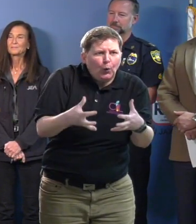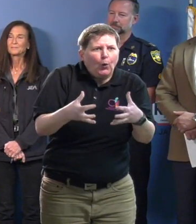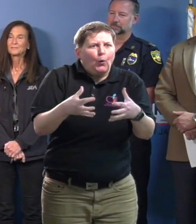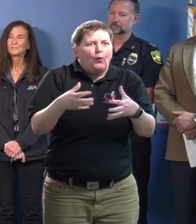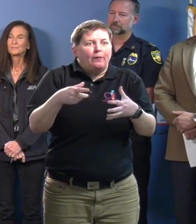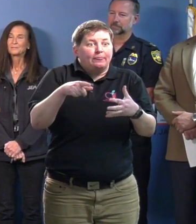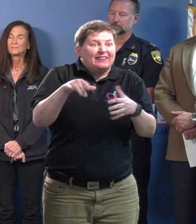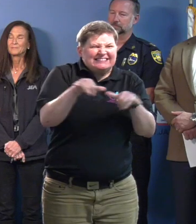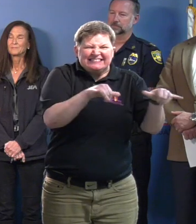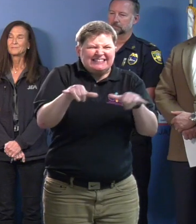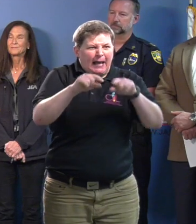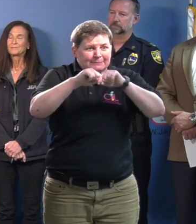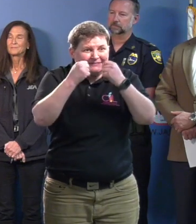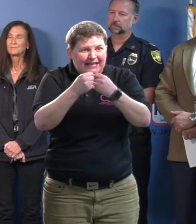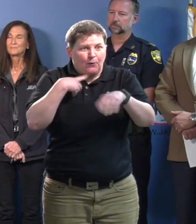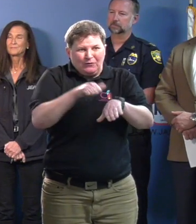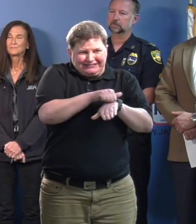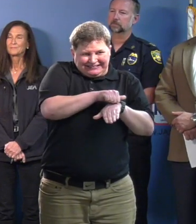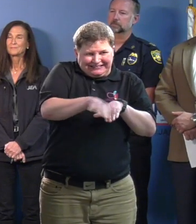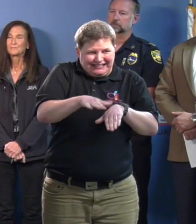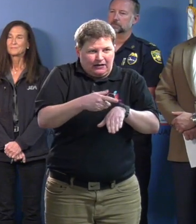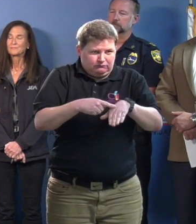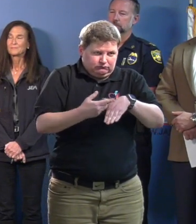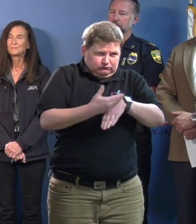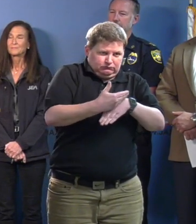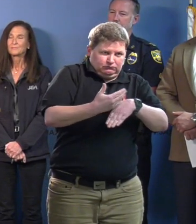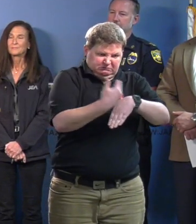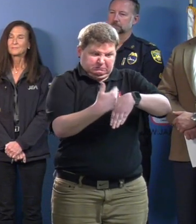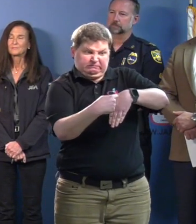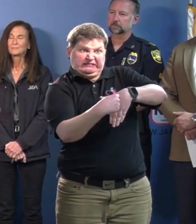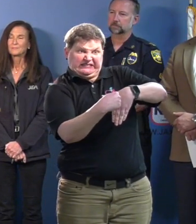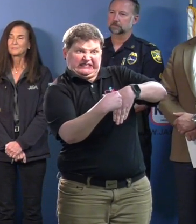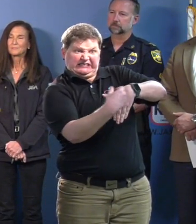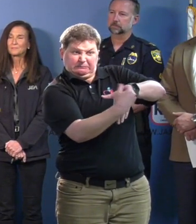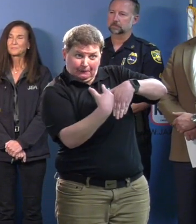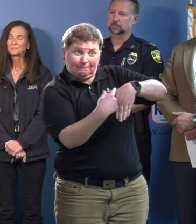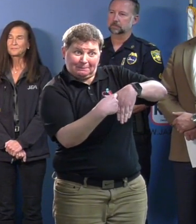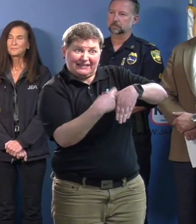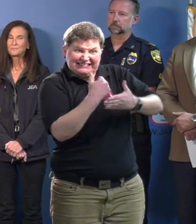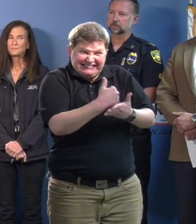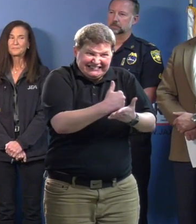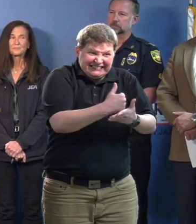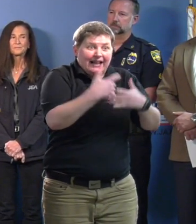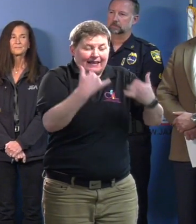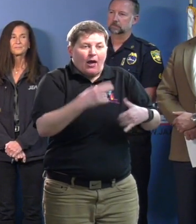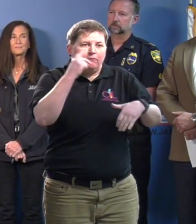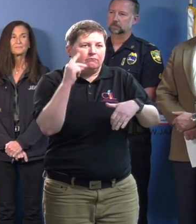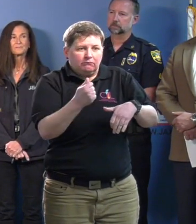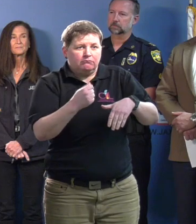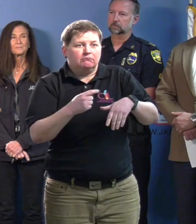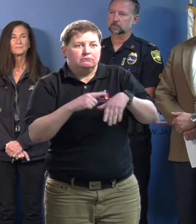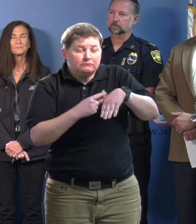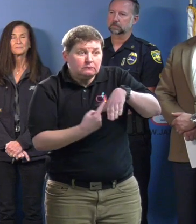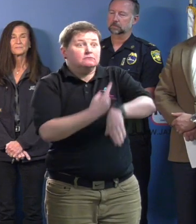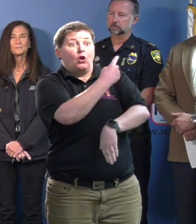Key and Madison when we had Helene. Then they went directly up to North Carolina and helped